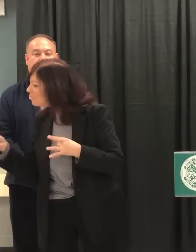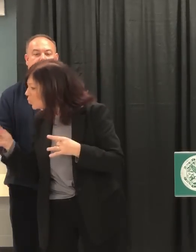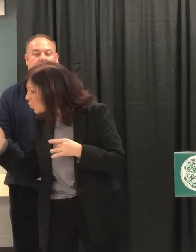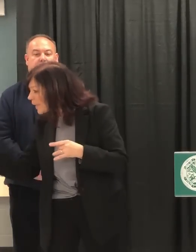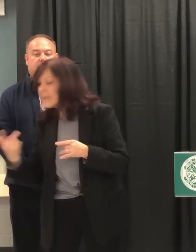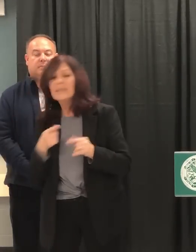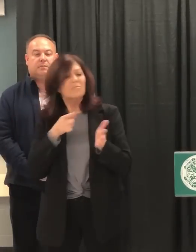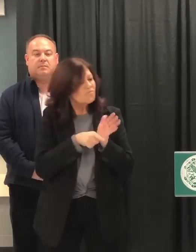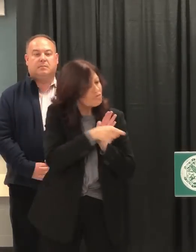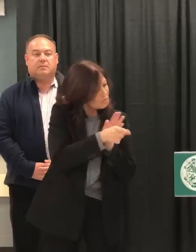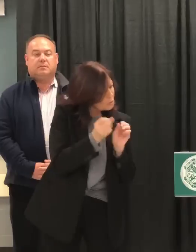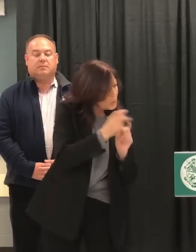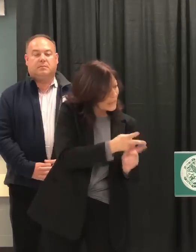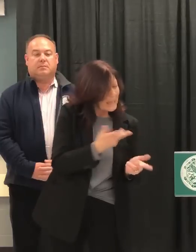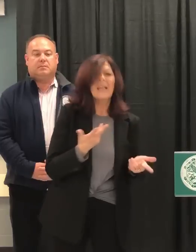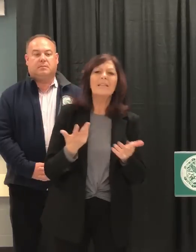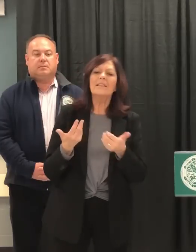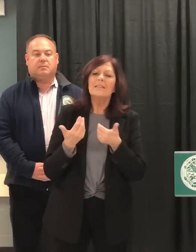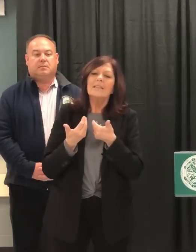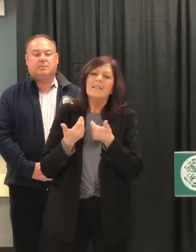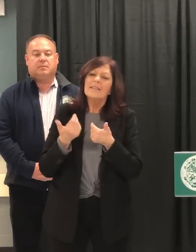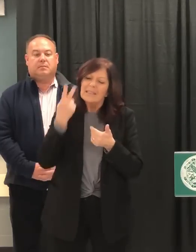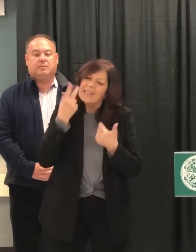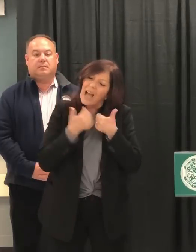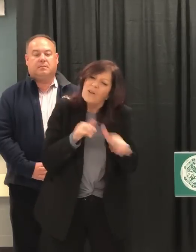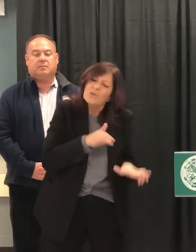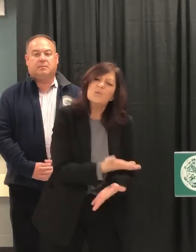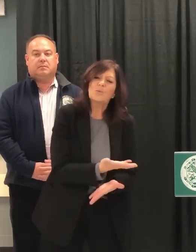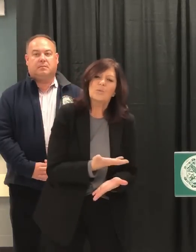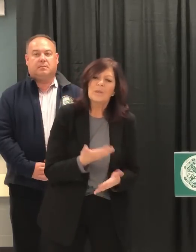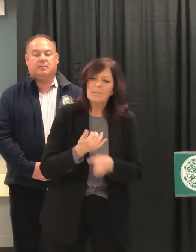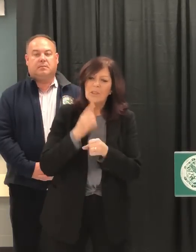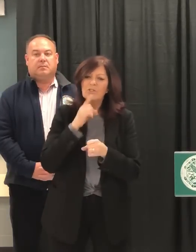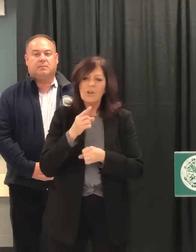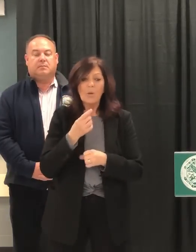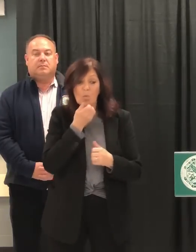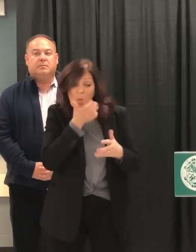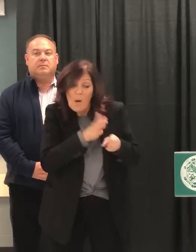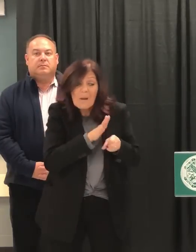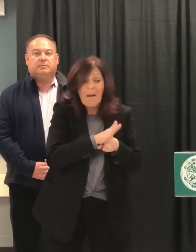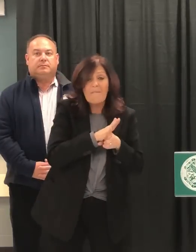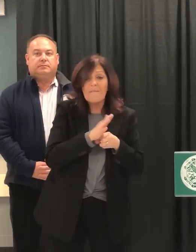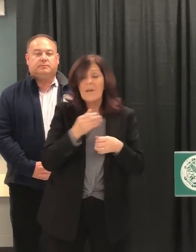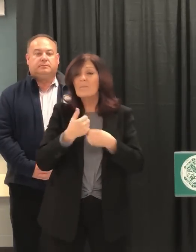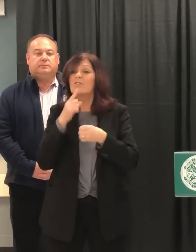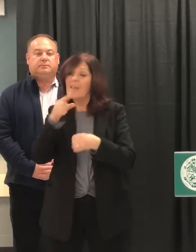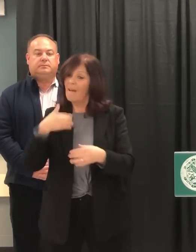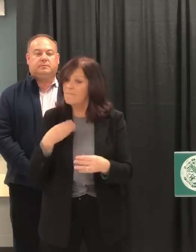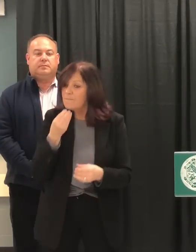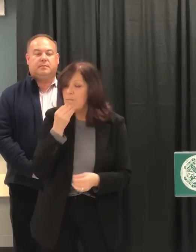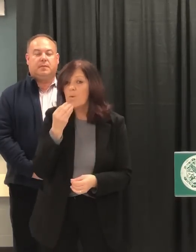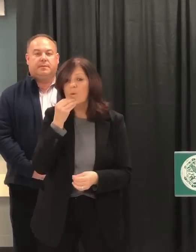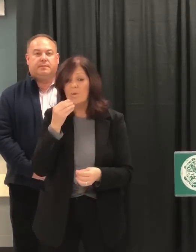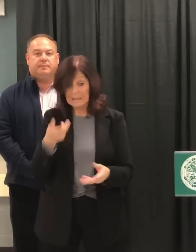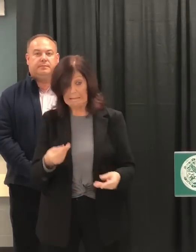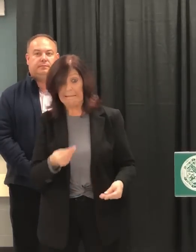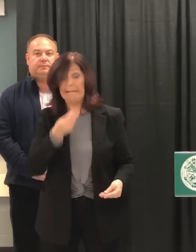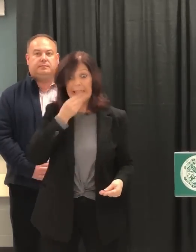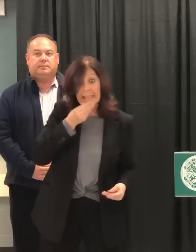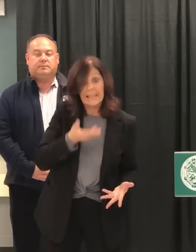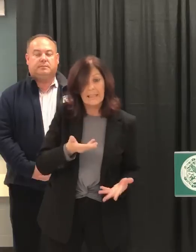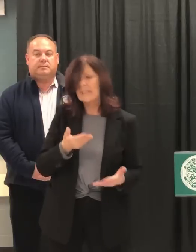especially older adults, check on how they're doing, make sure that their heat's high enough, make sure they have food, make sure that they're eating their